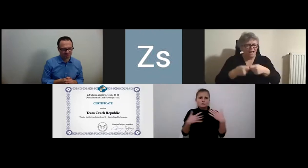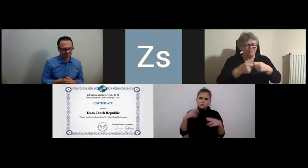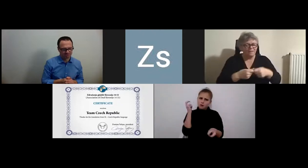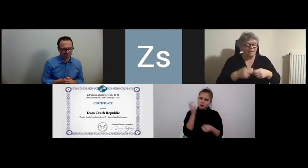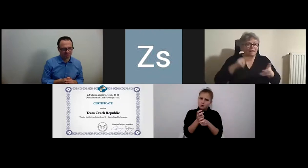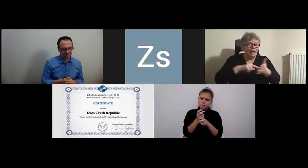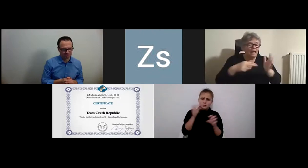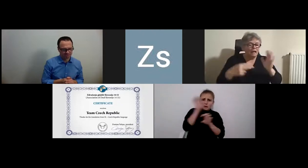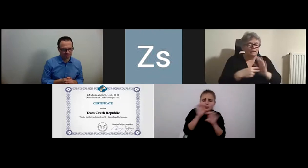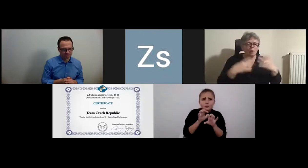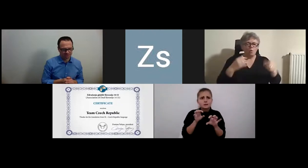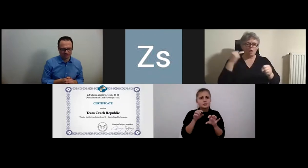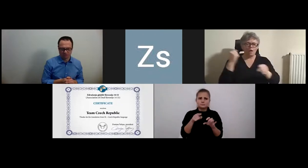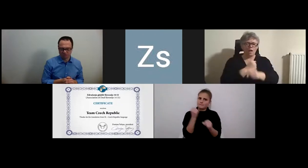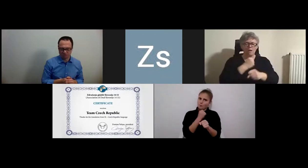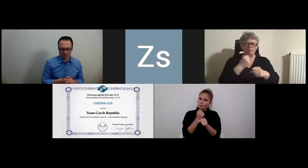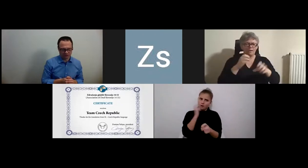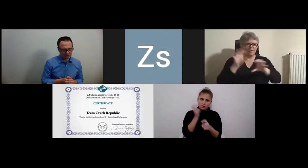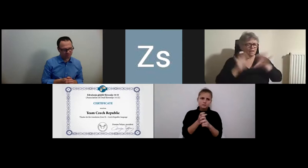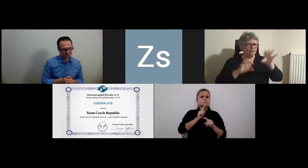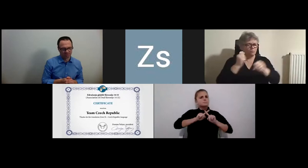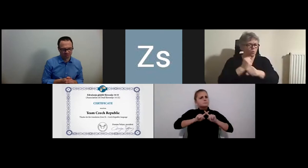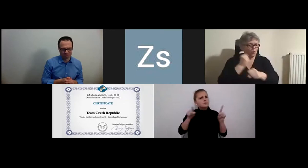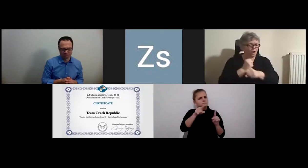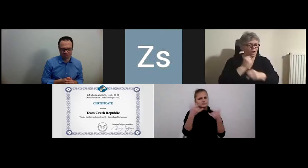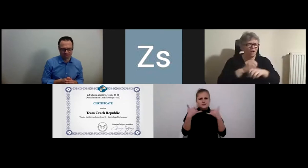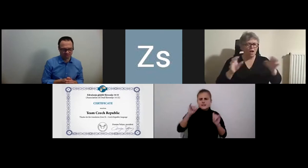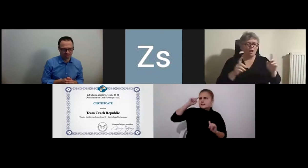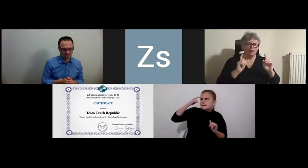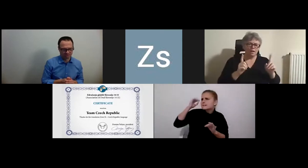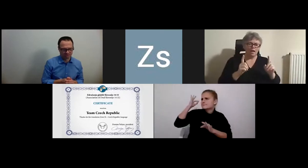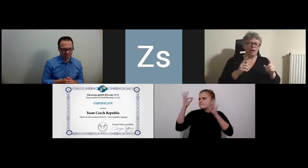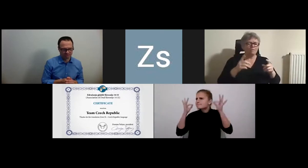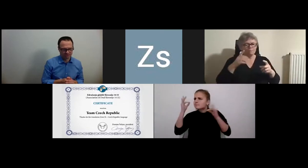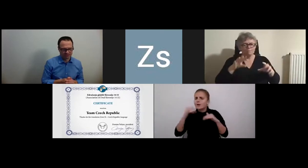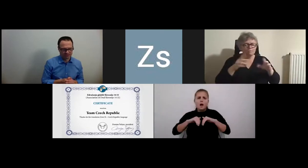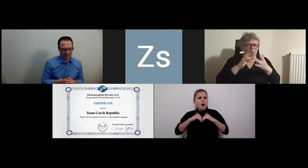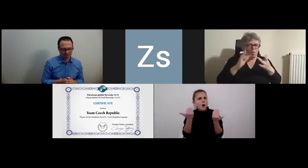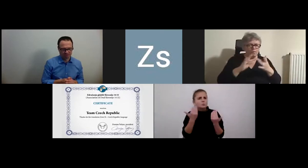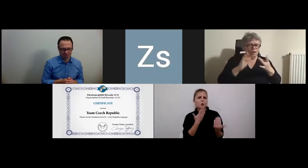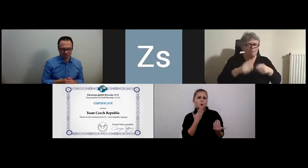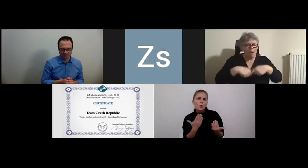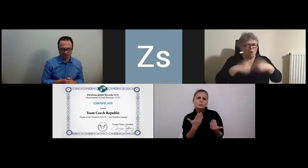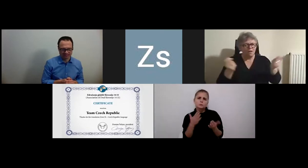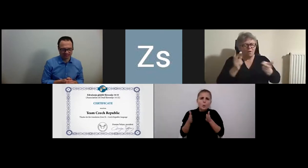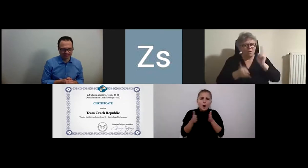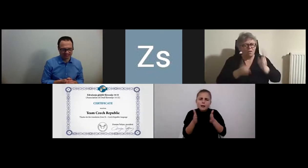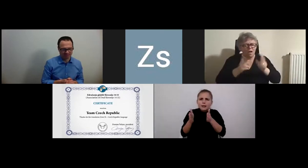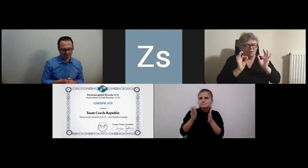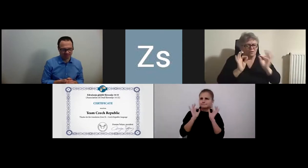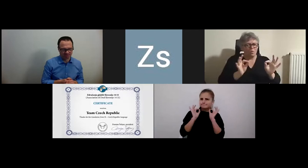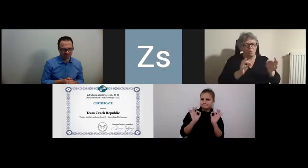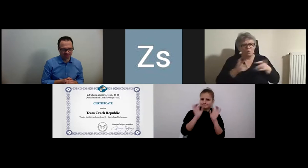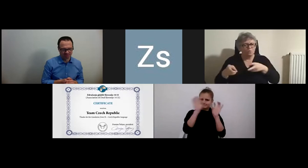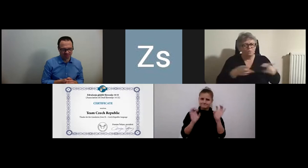organizing all these presenters and the technical work behind it. That's a lot of work. Thank you so much. And let's think